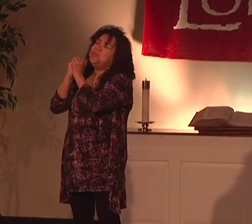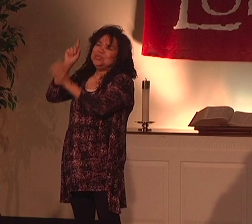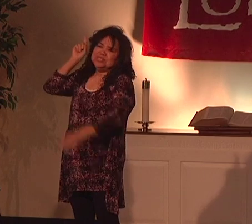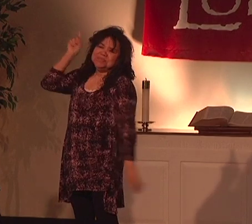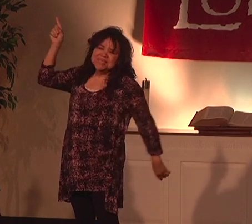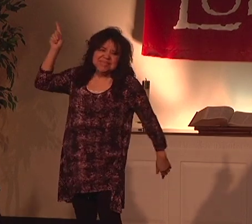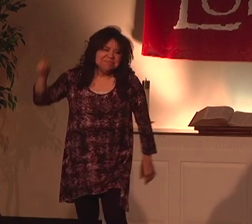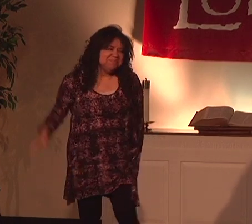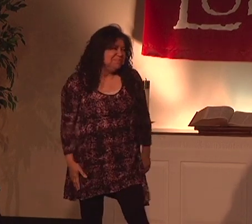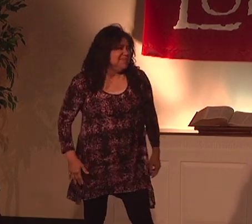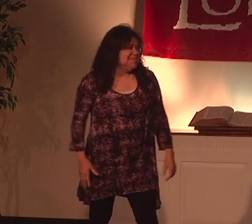reasons to worship him.